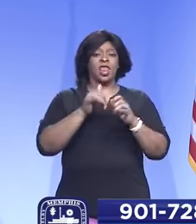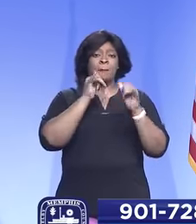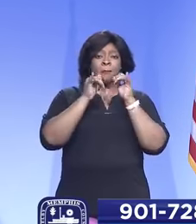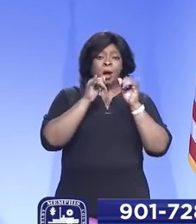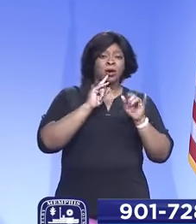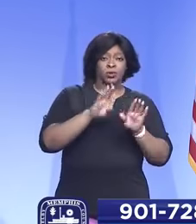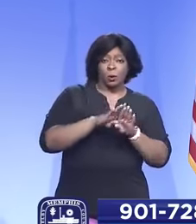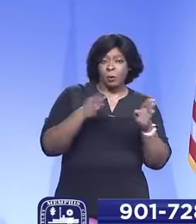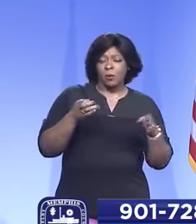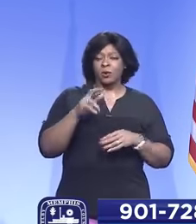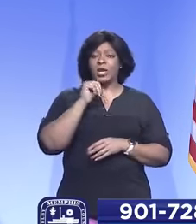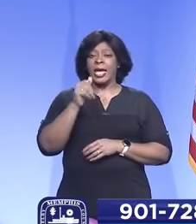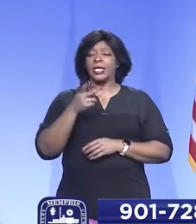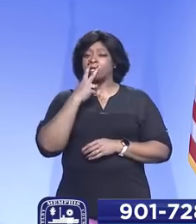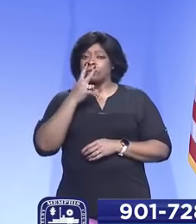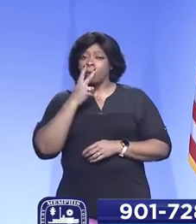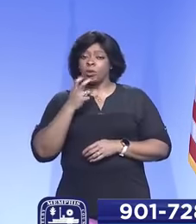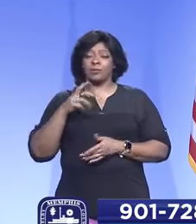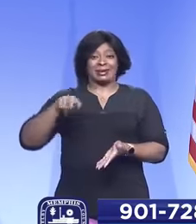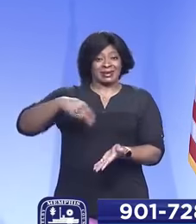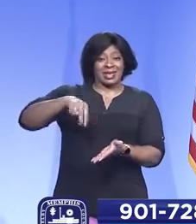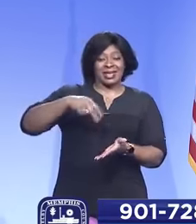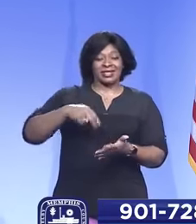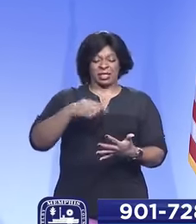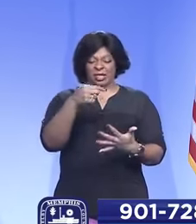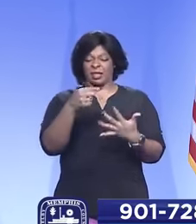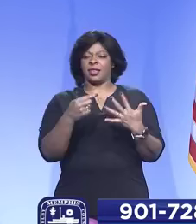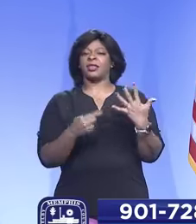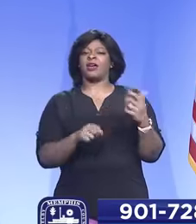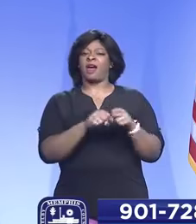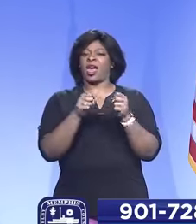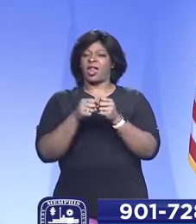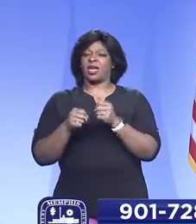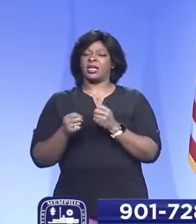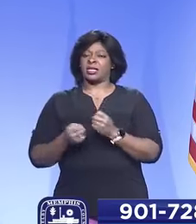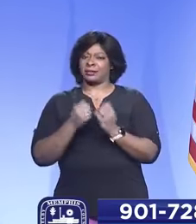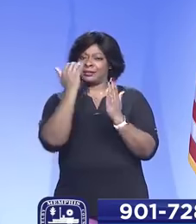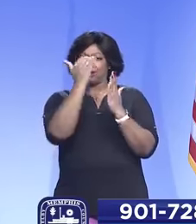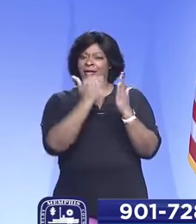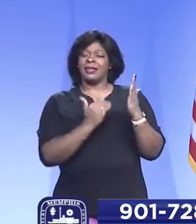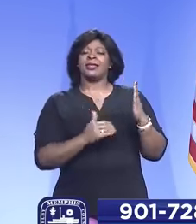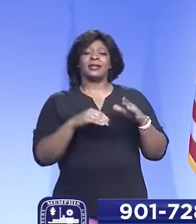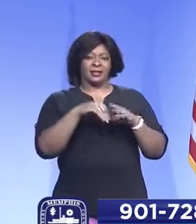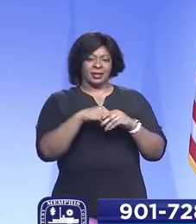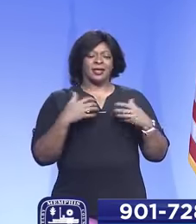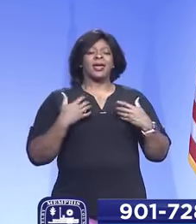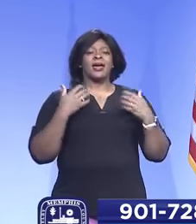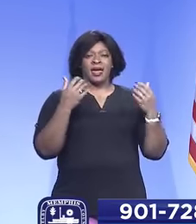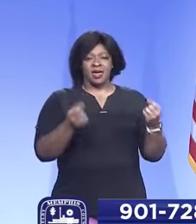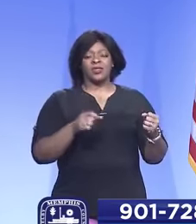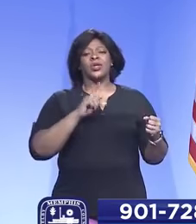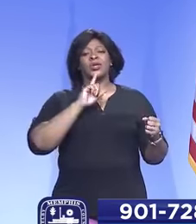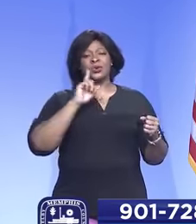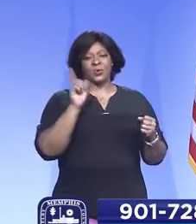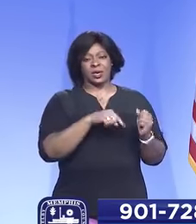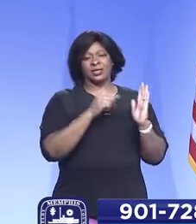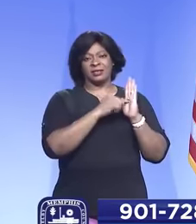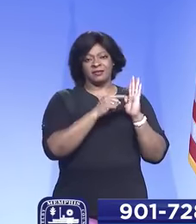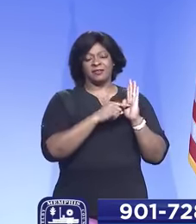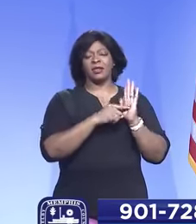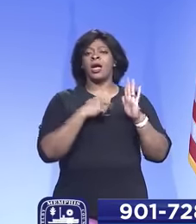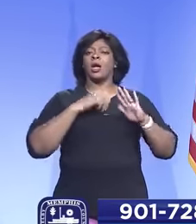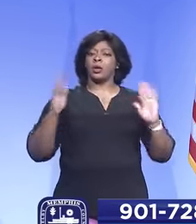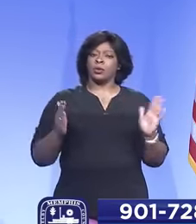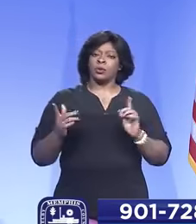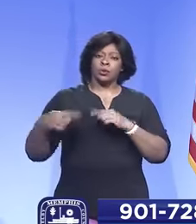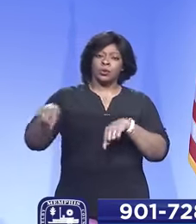open, smoking, dancing. These types of things are outlined in the health directive. So I